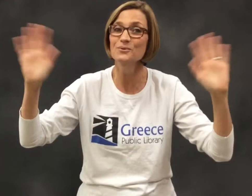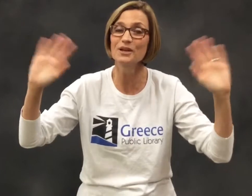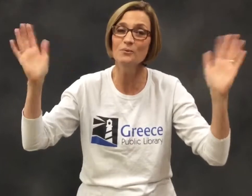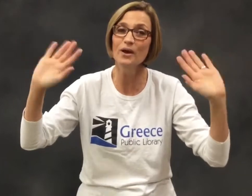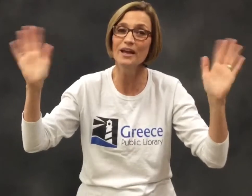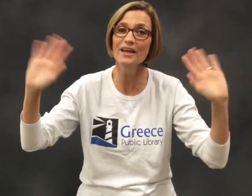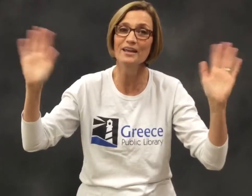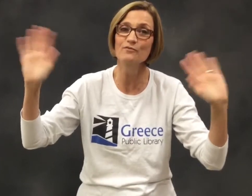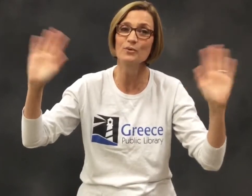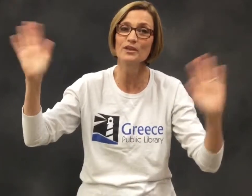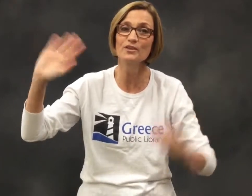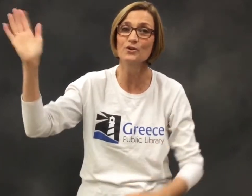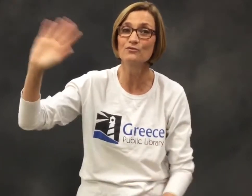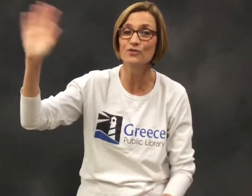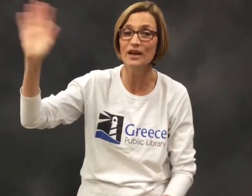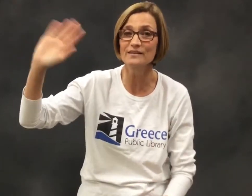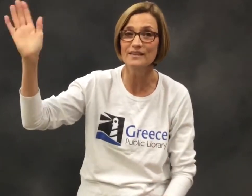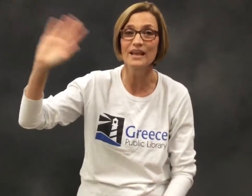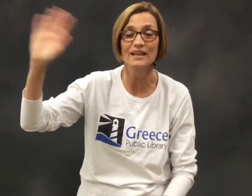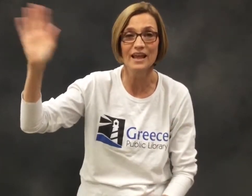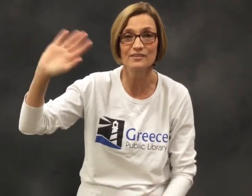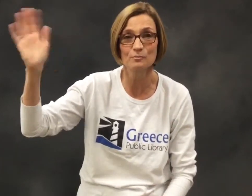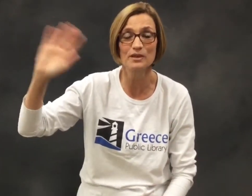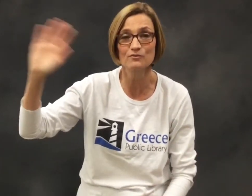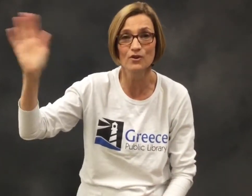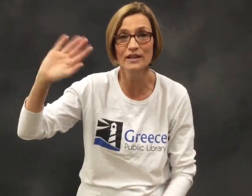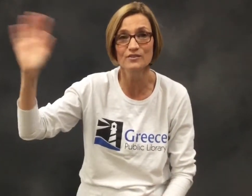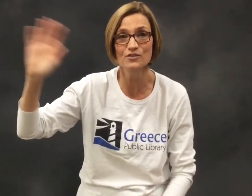can wave with your friends. Let's be friends